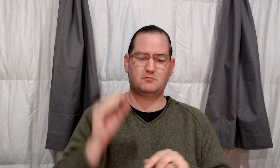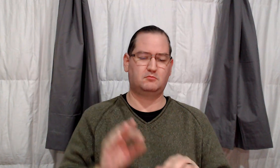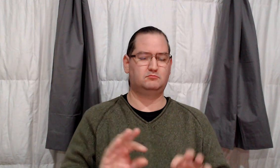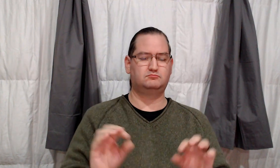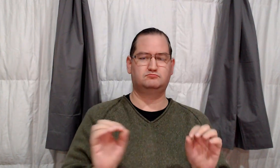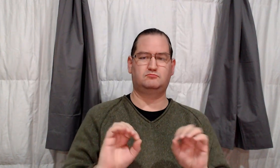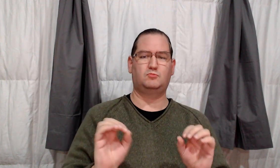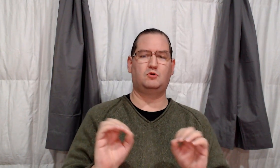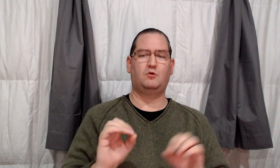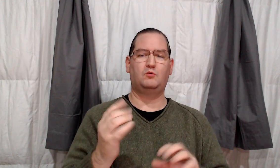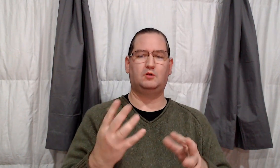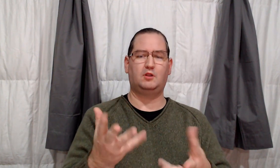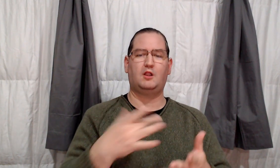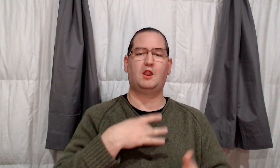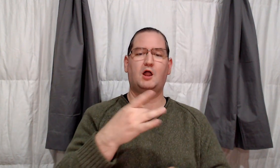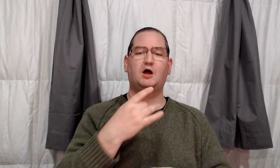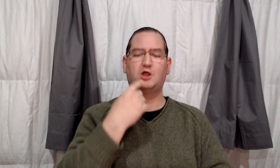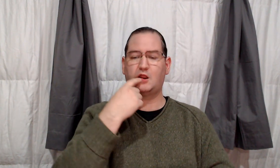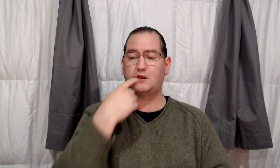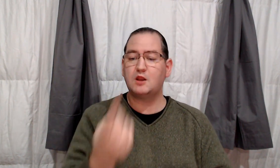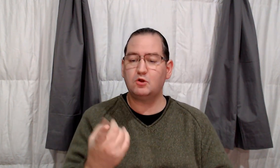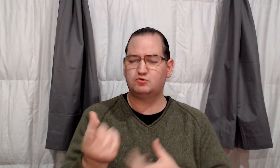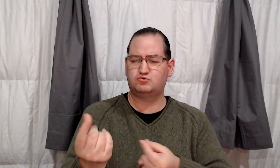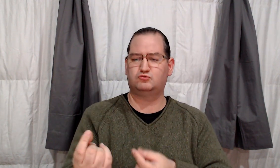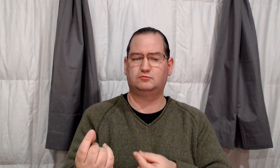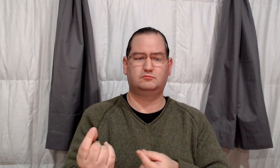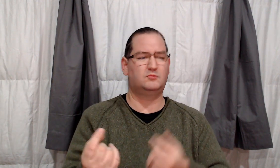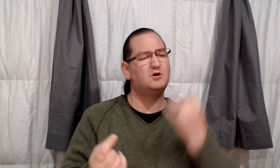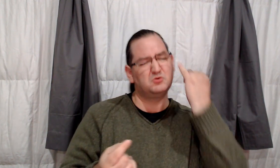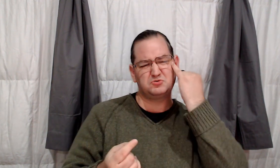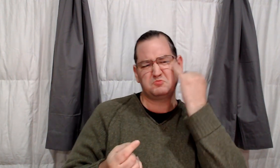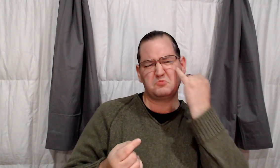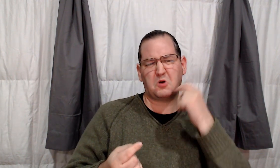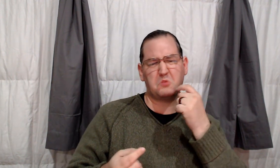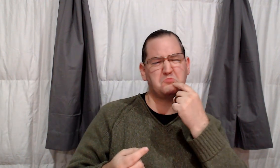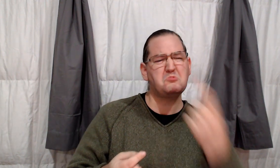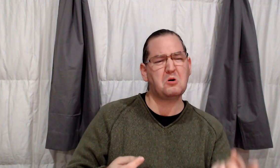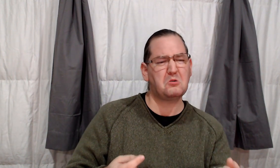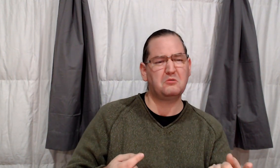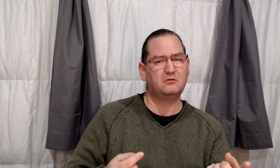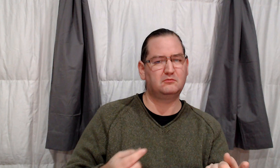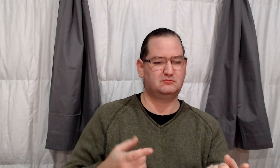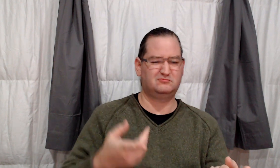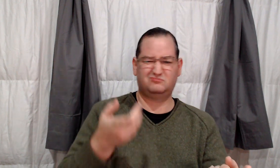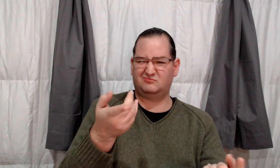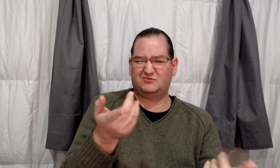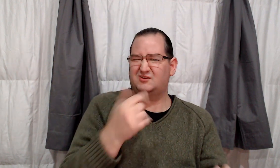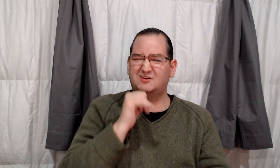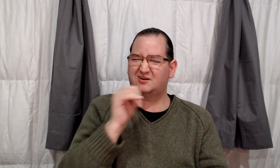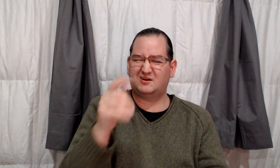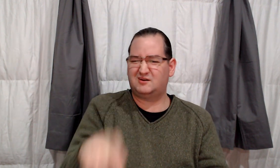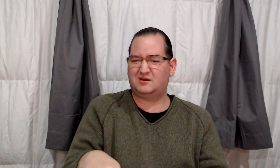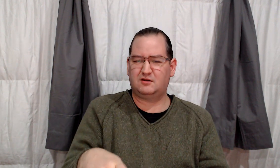And if I could tell you what to do, you wouldn't have to be here today. You'd call me on the phone and say, "I'd like to quit